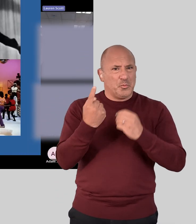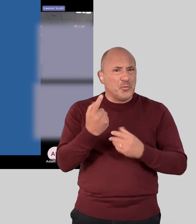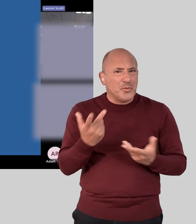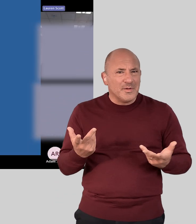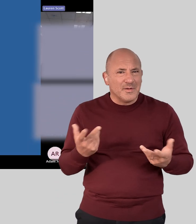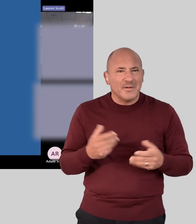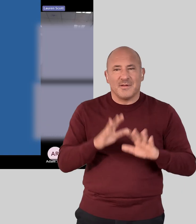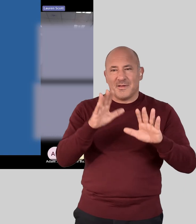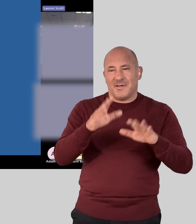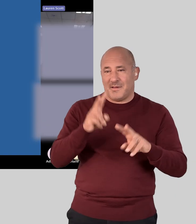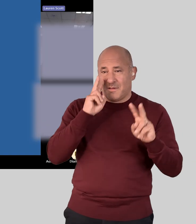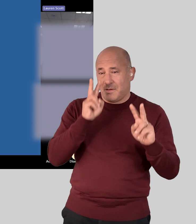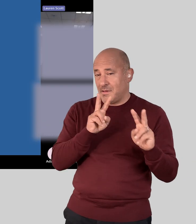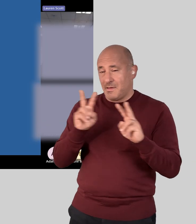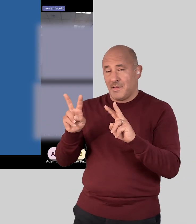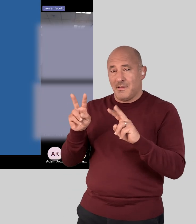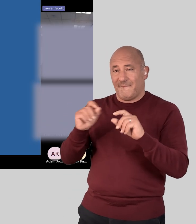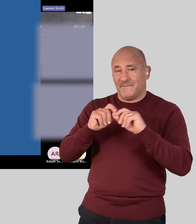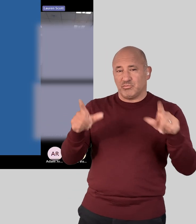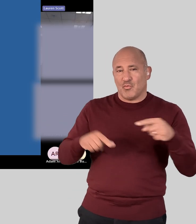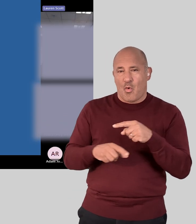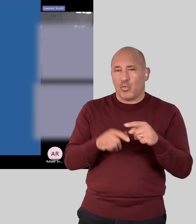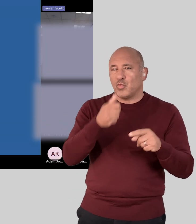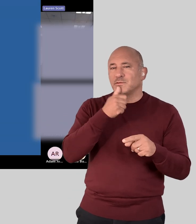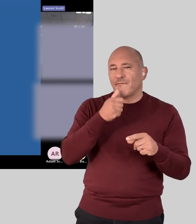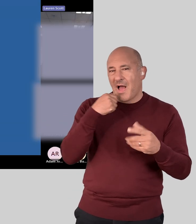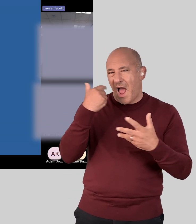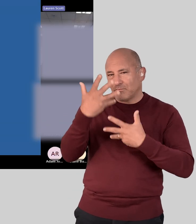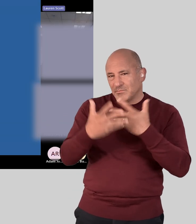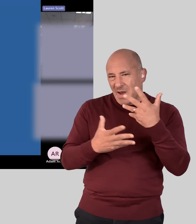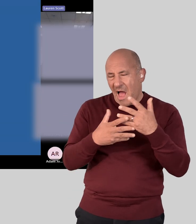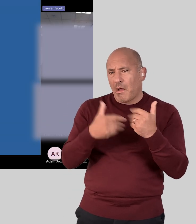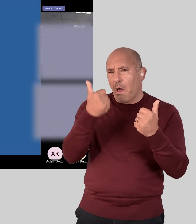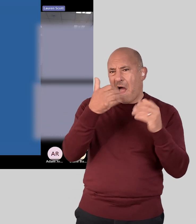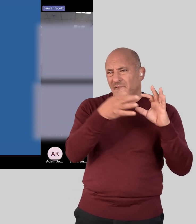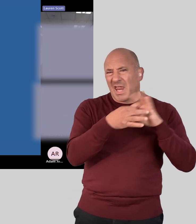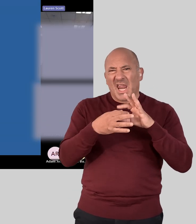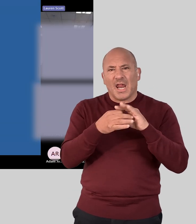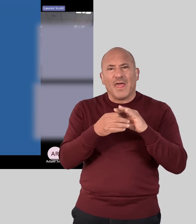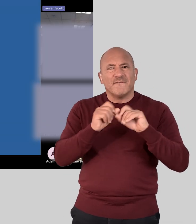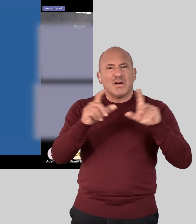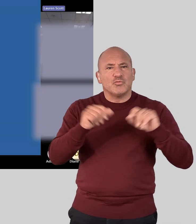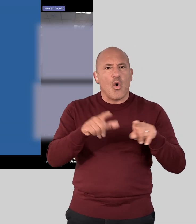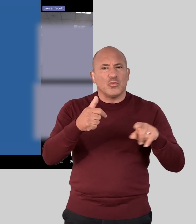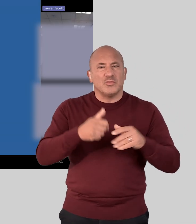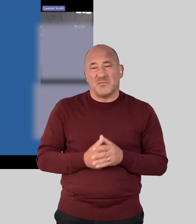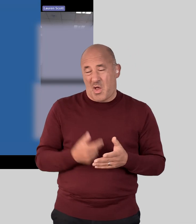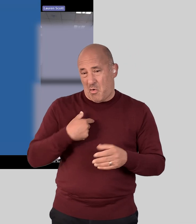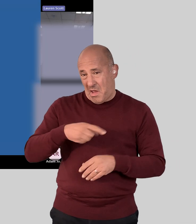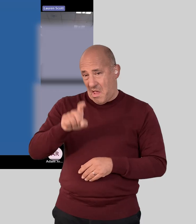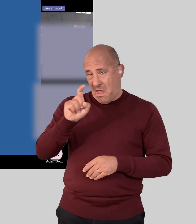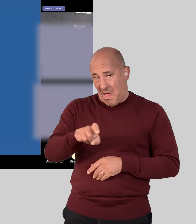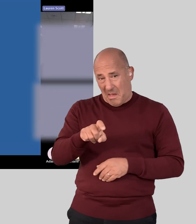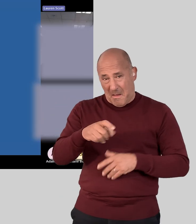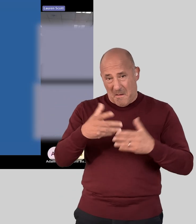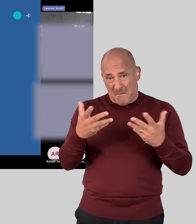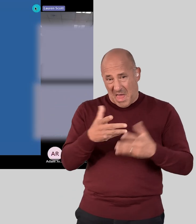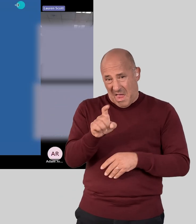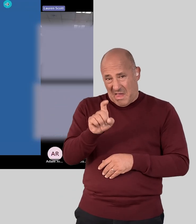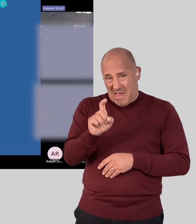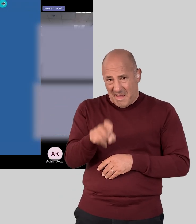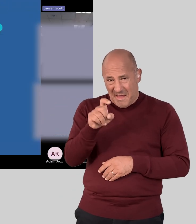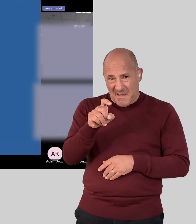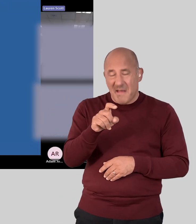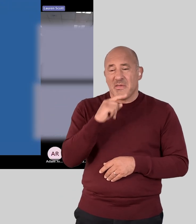it? I think this footage is really useful in helping explain, and it has some